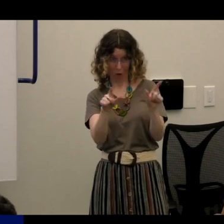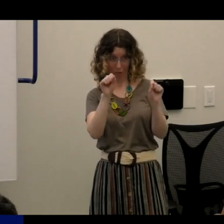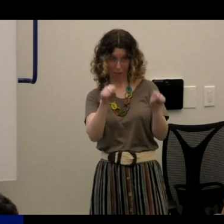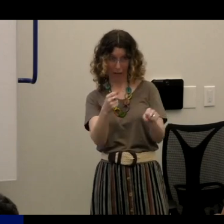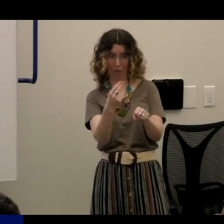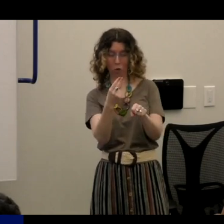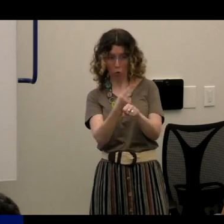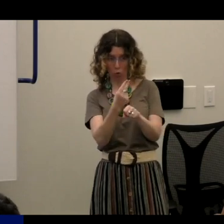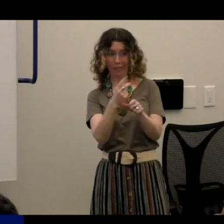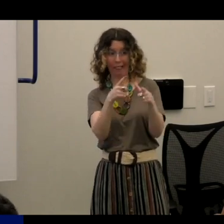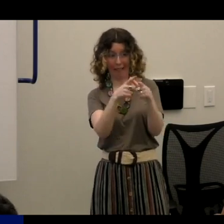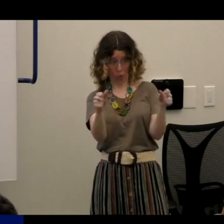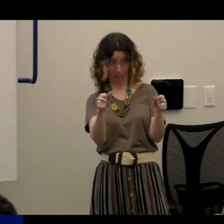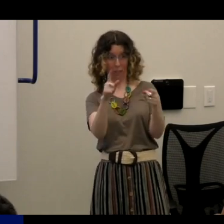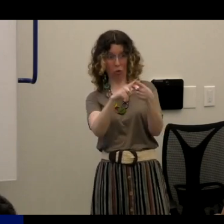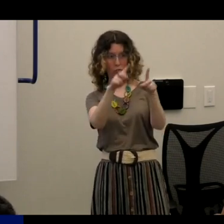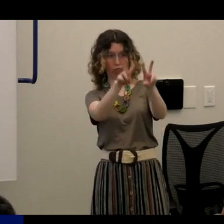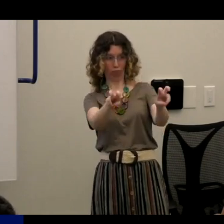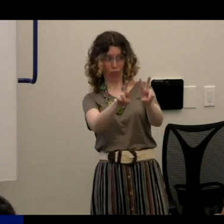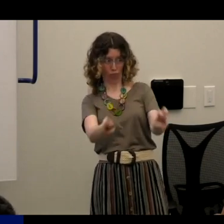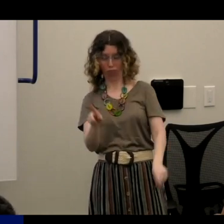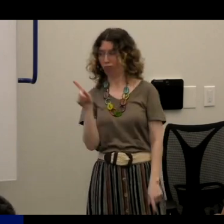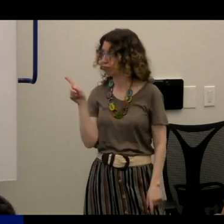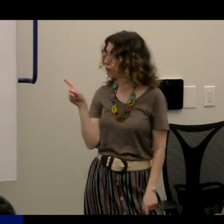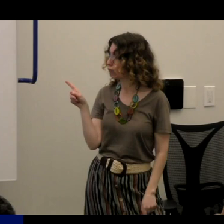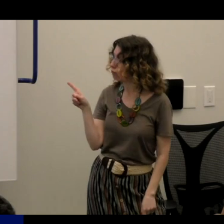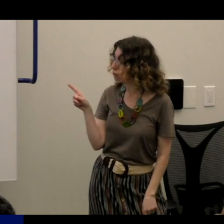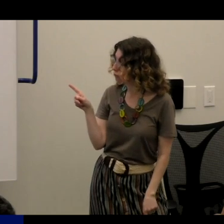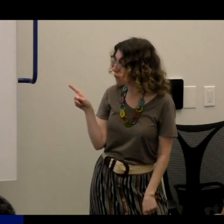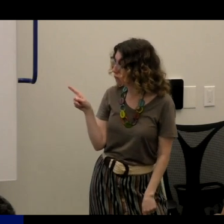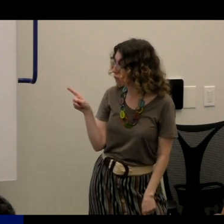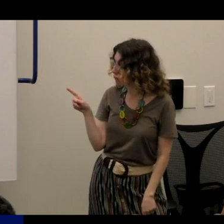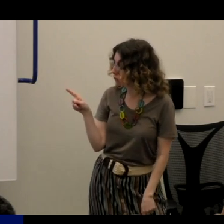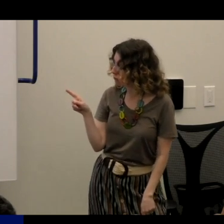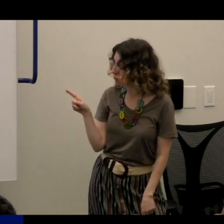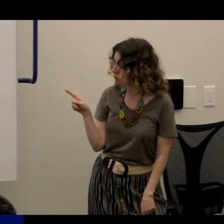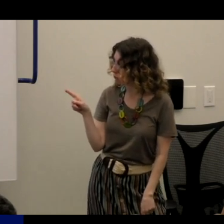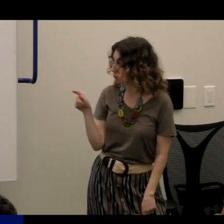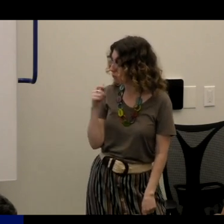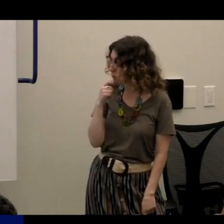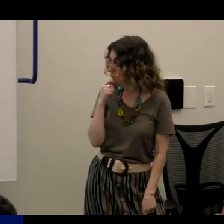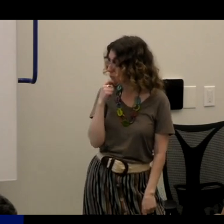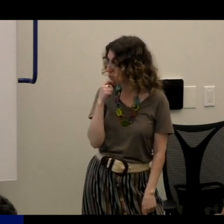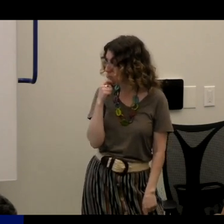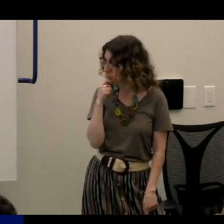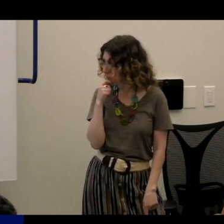I'm going to show you how sign language can be utilized and how the linguist's principles were applied.